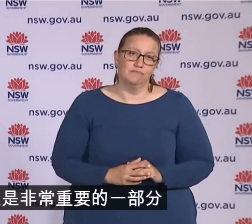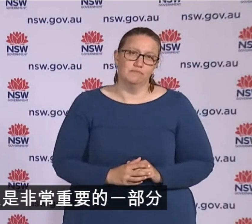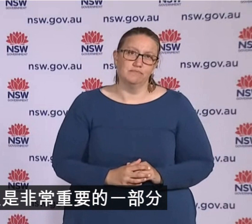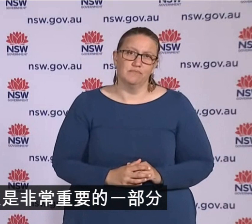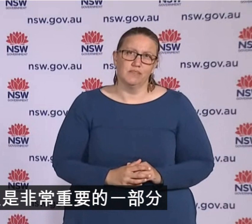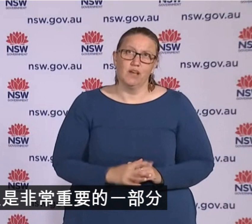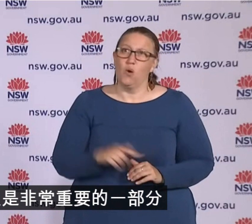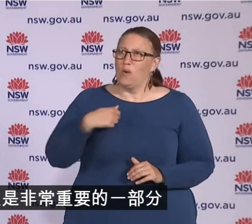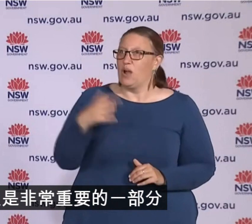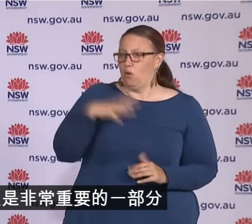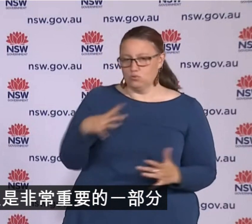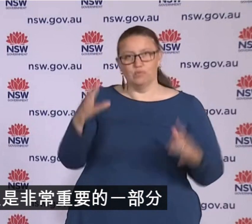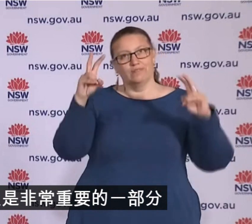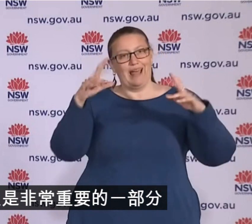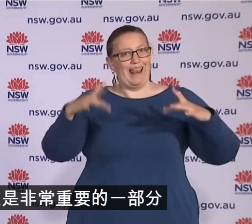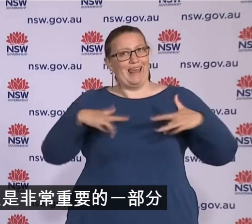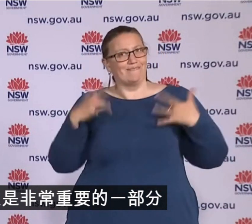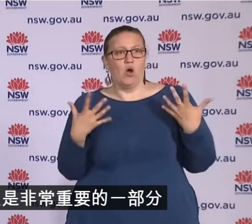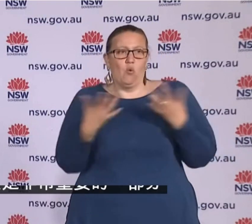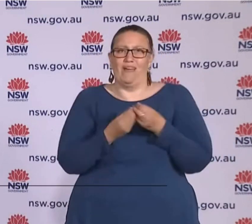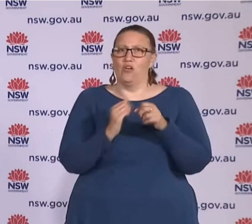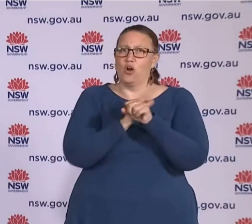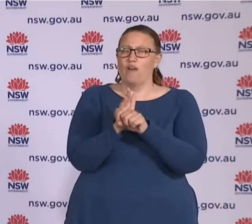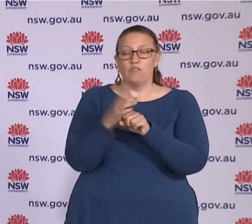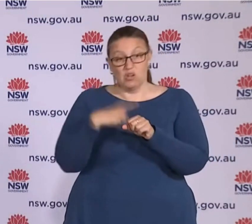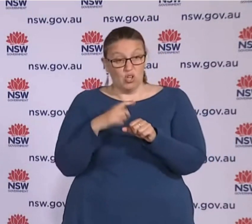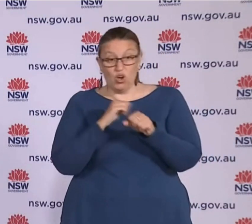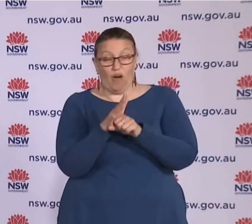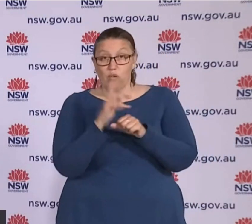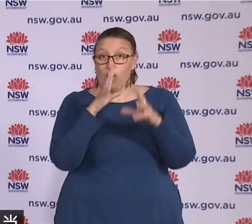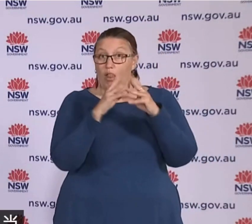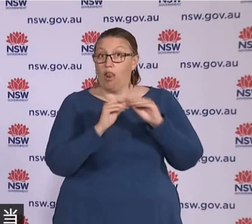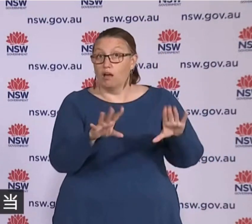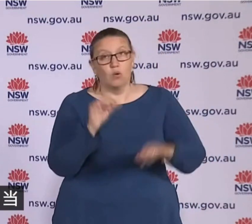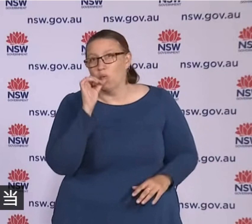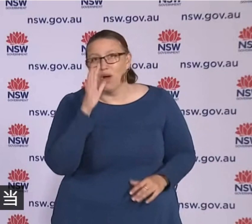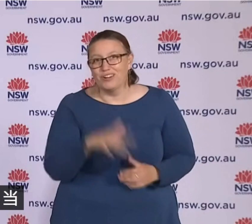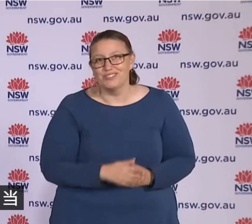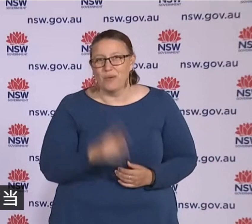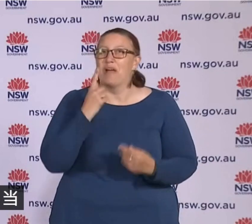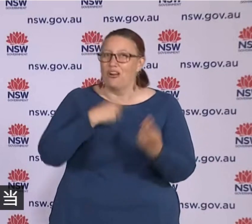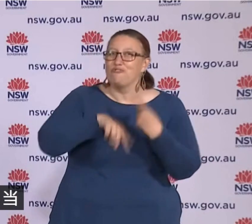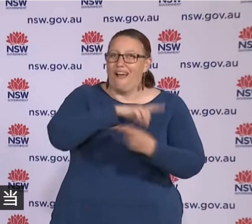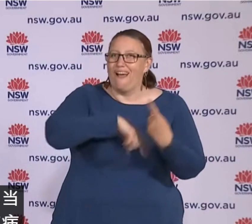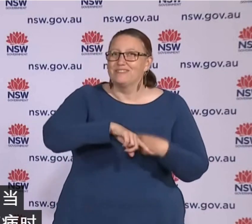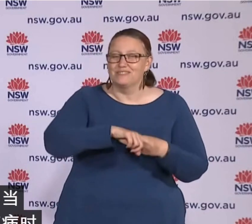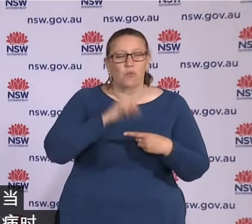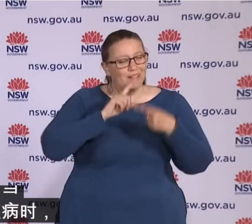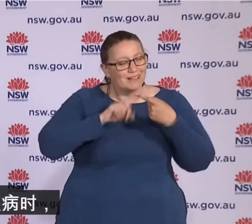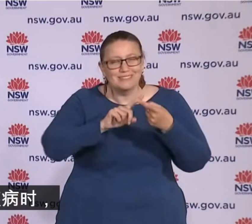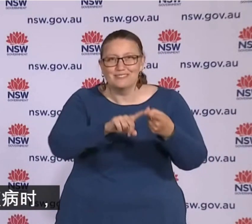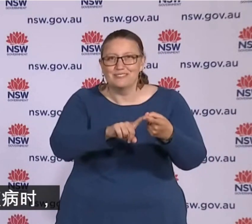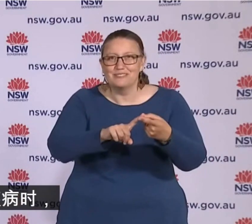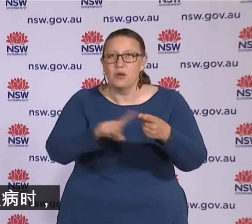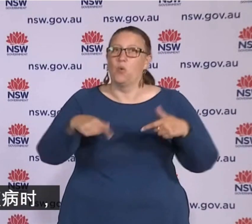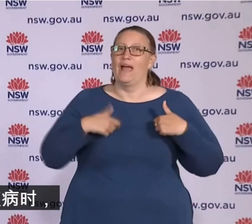to live with COVID. And I think we've also seen the fact that when communities experience the disease in